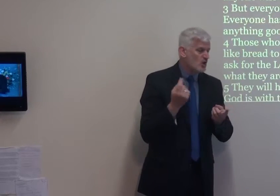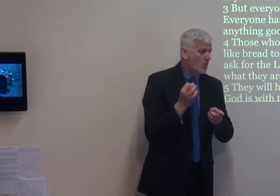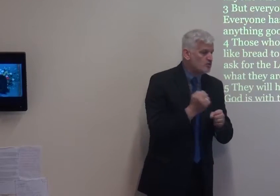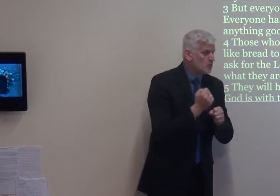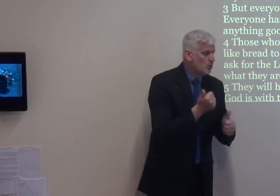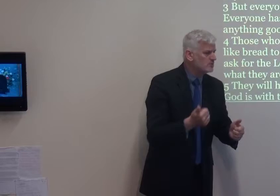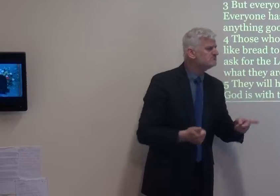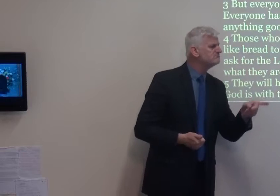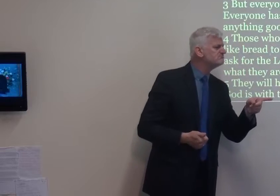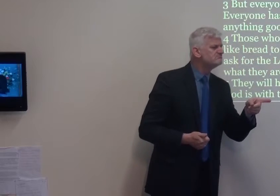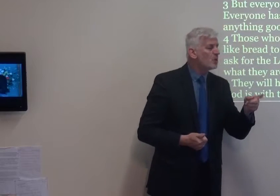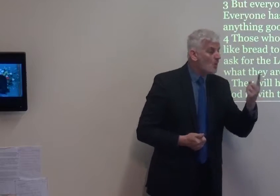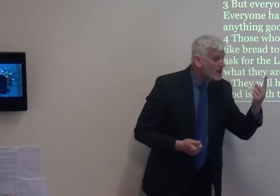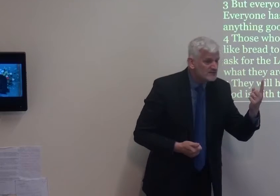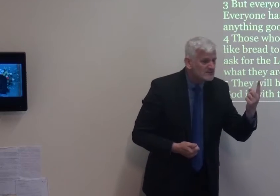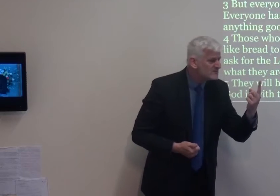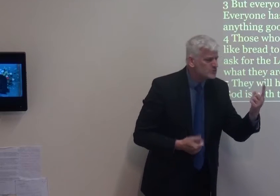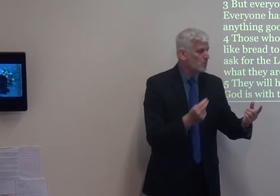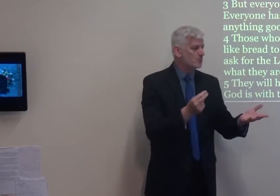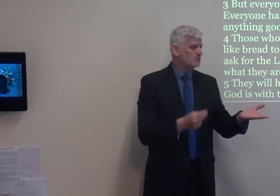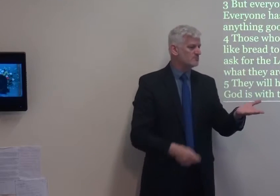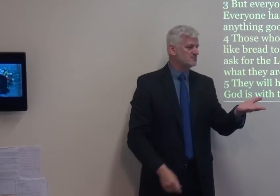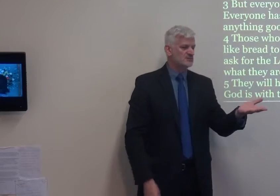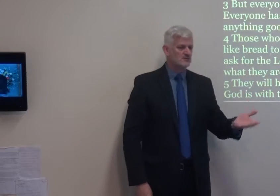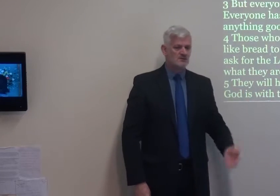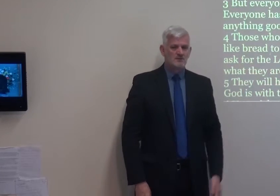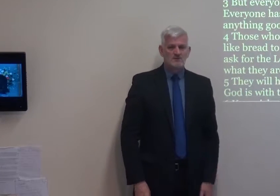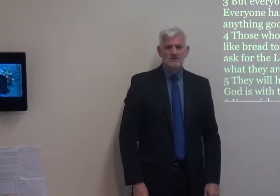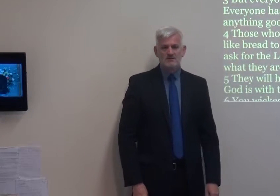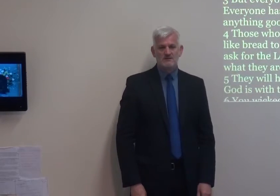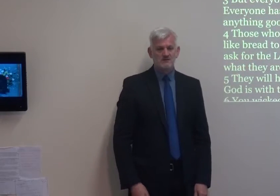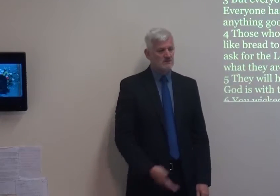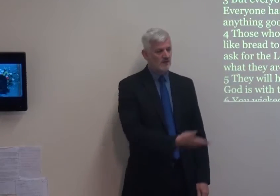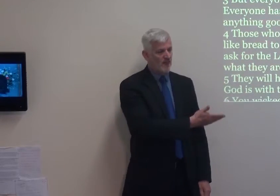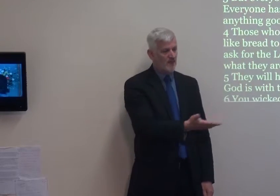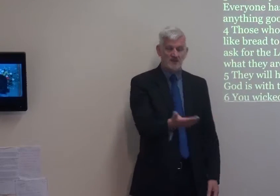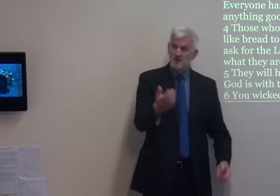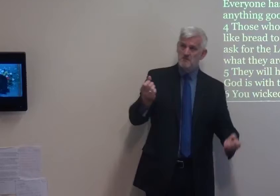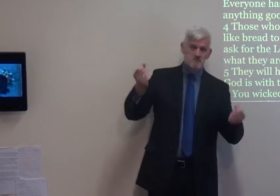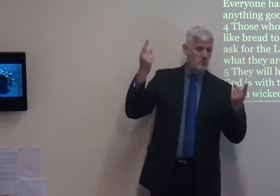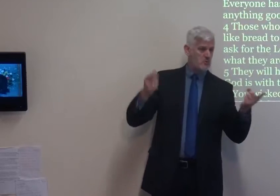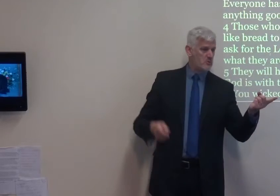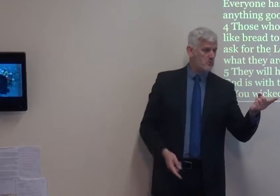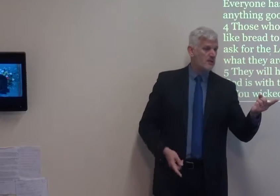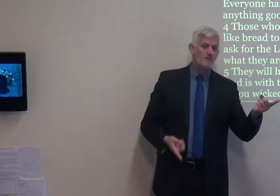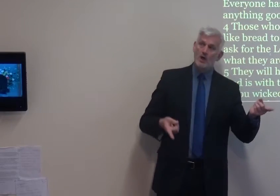one. Have all the workers of iniquity no knowledge, who eat up my people as they eat